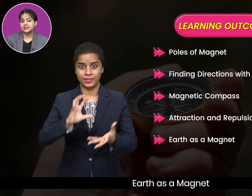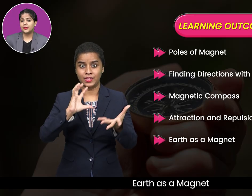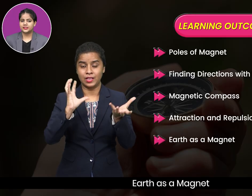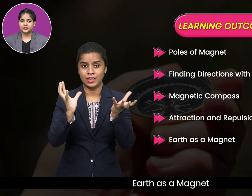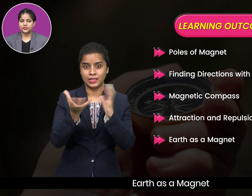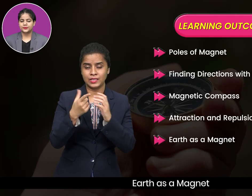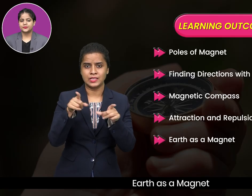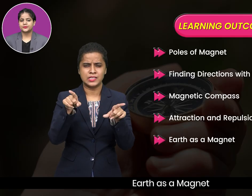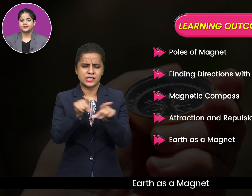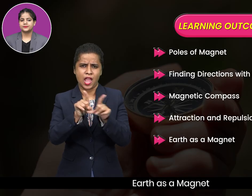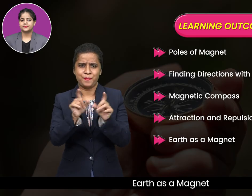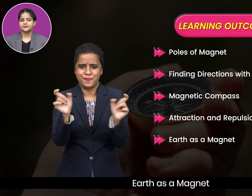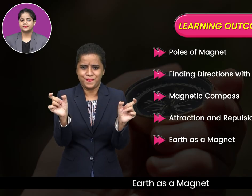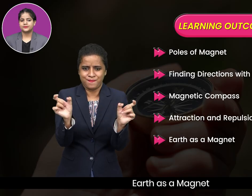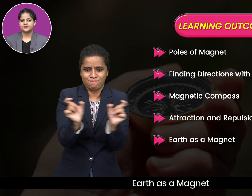Earth as a magnet.